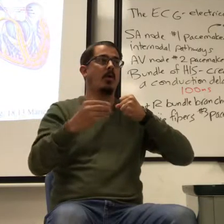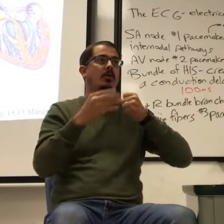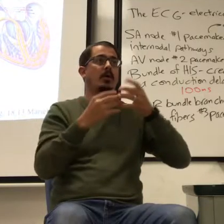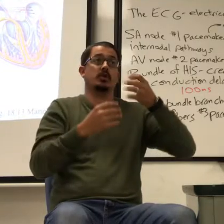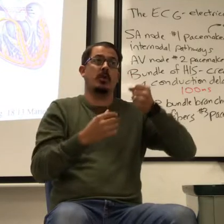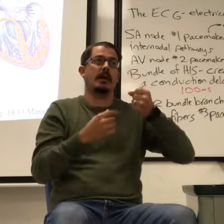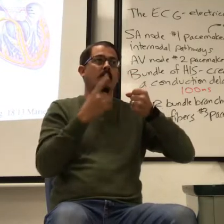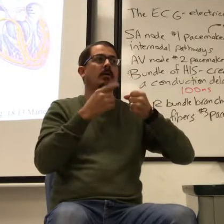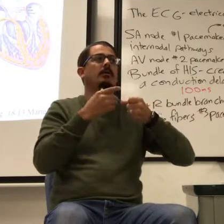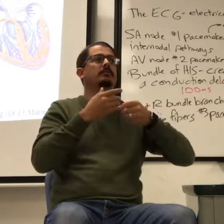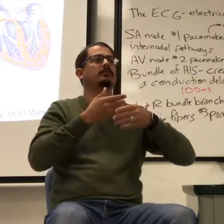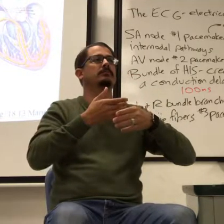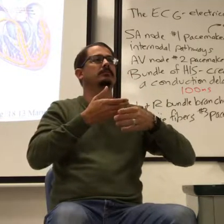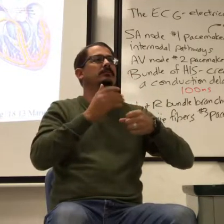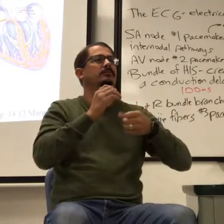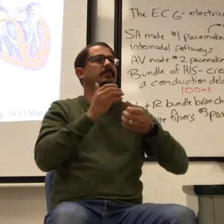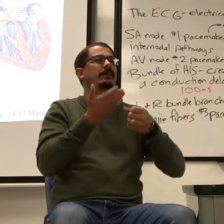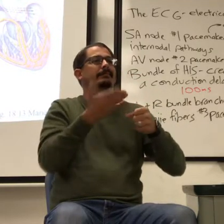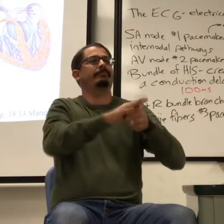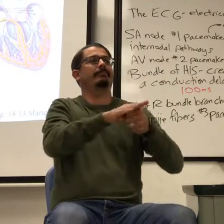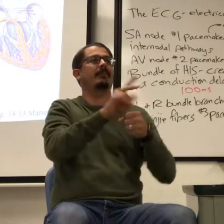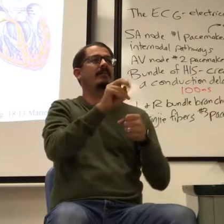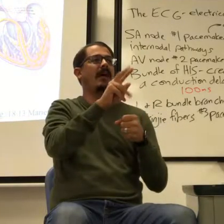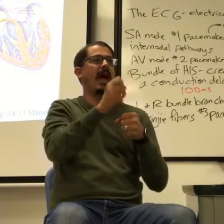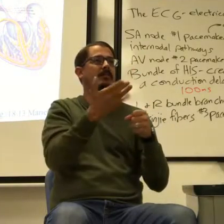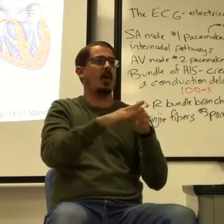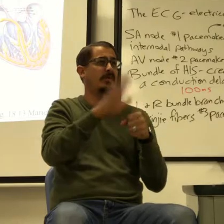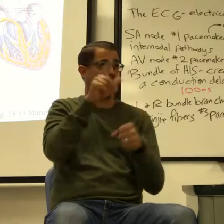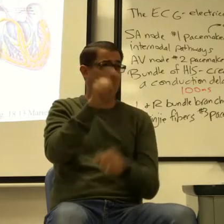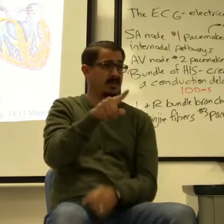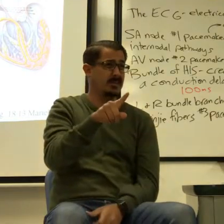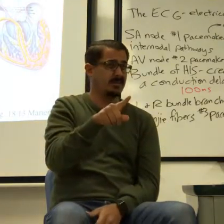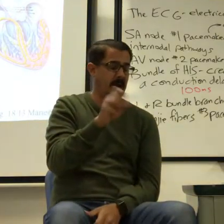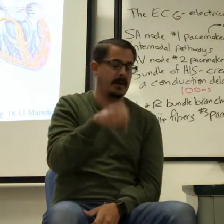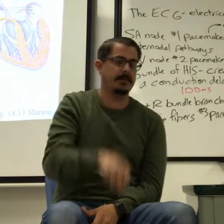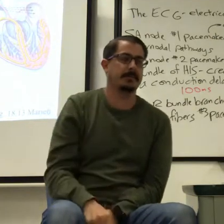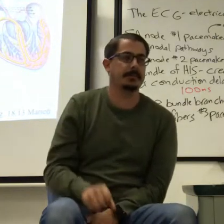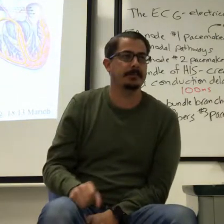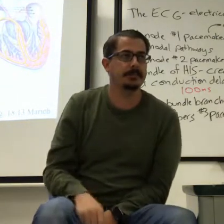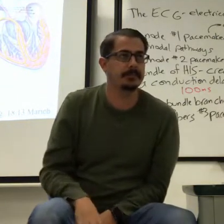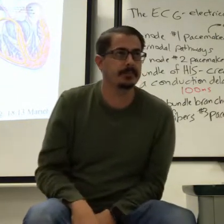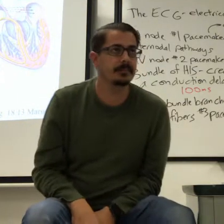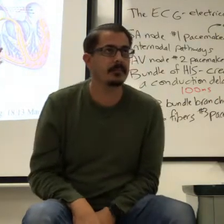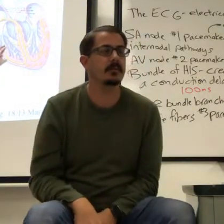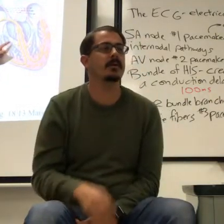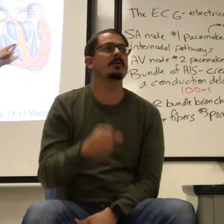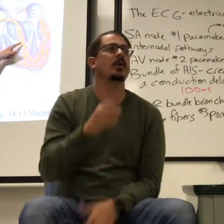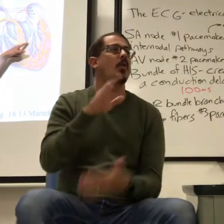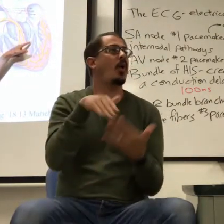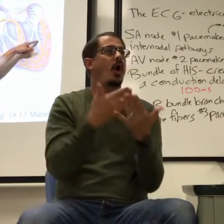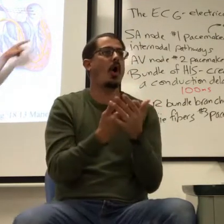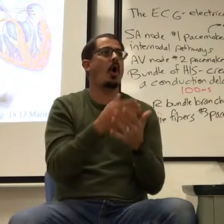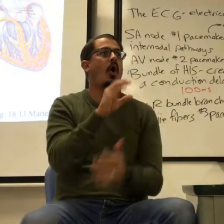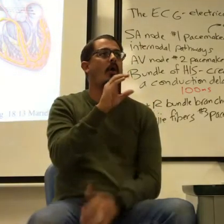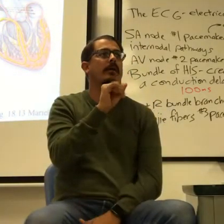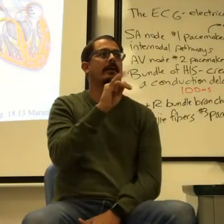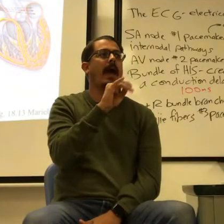That'll help keep the AV valves closed. Is that your question? Yeah. Yeah. So all these papillary